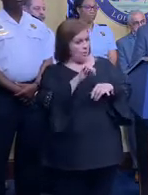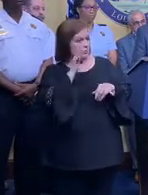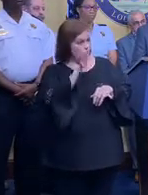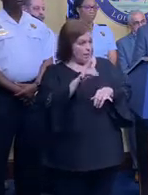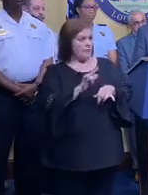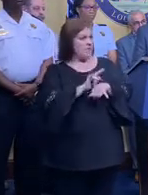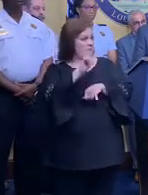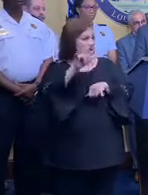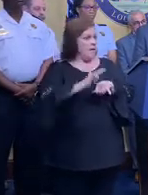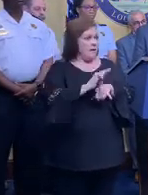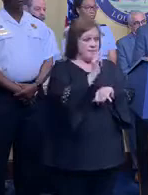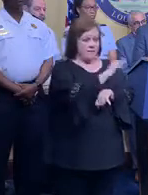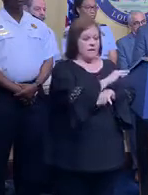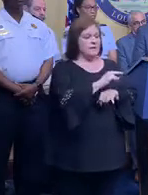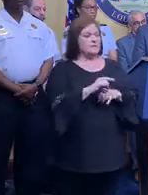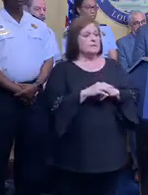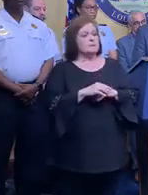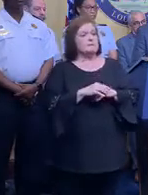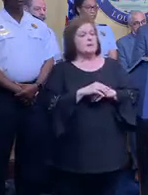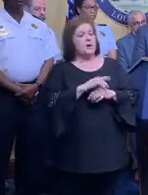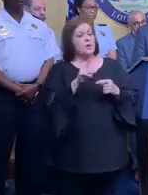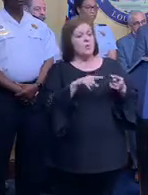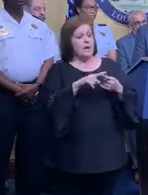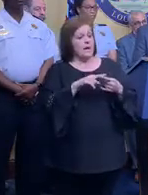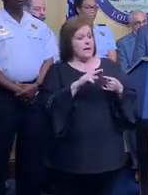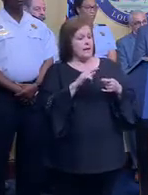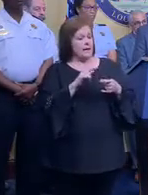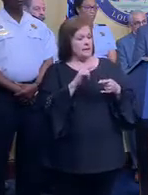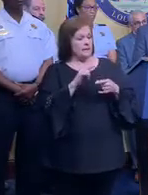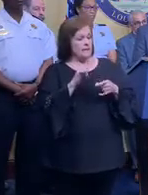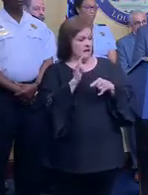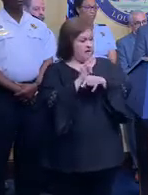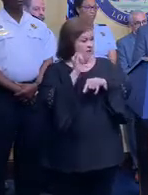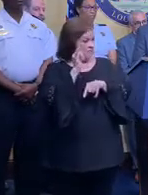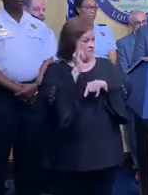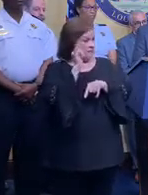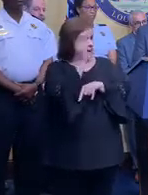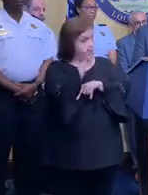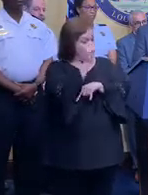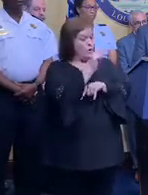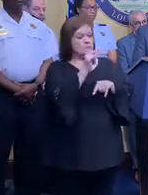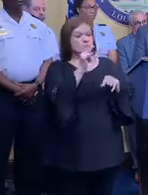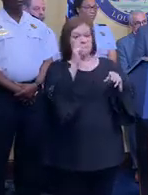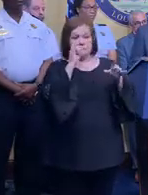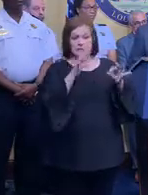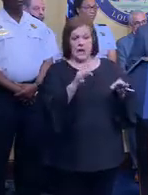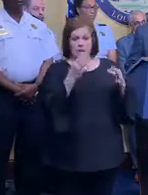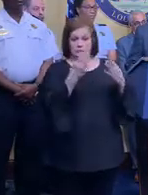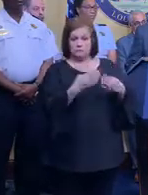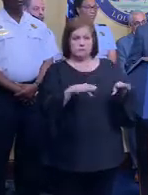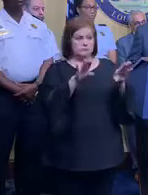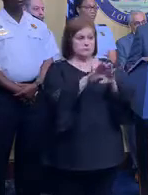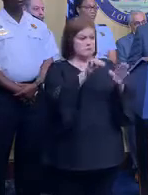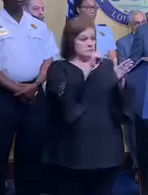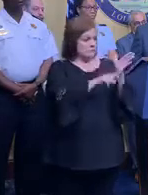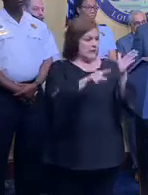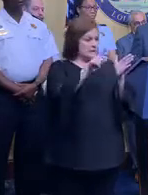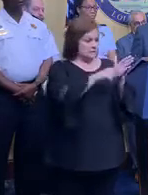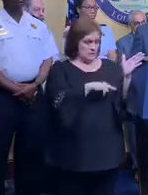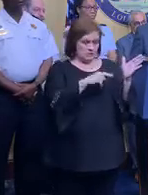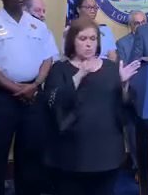this nature. Once all airlines have canceled flights, the TSA will stop security